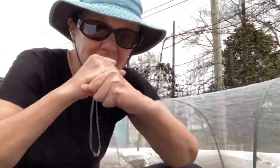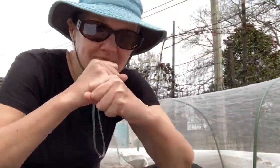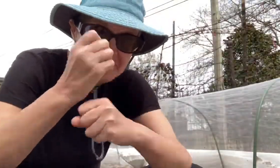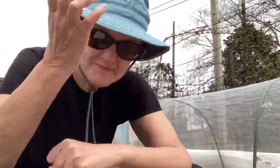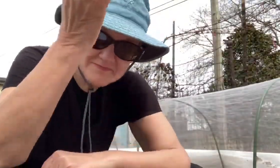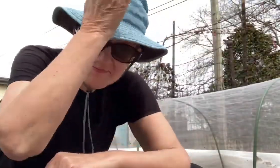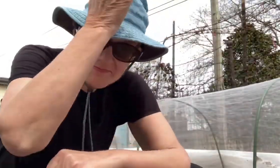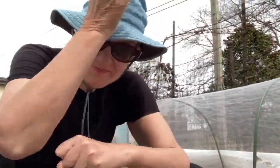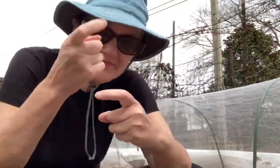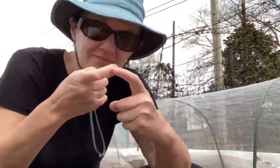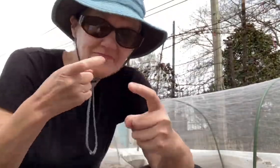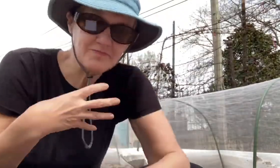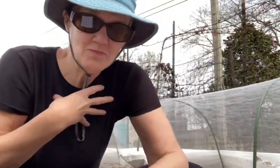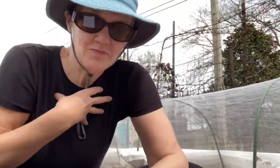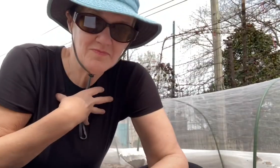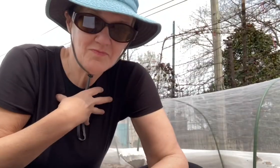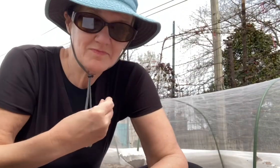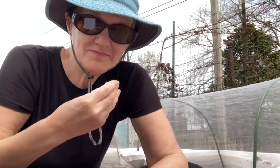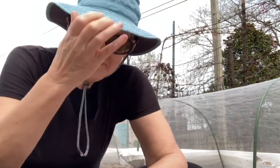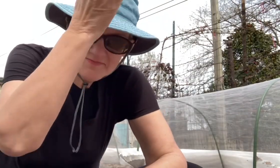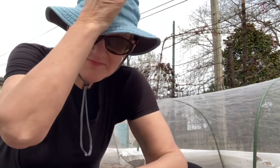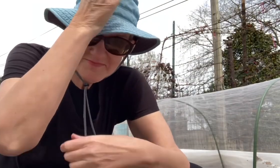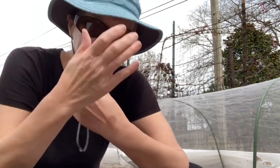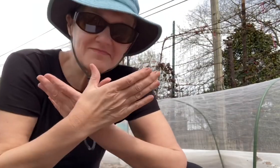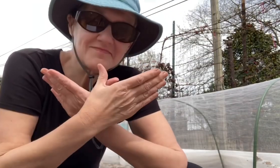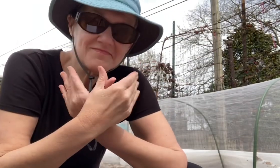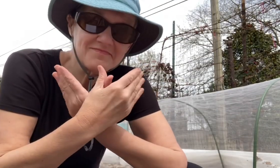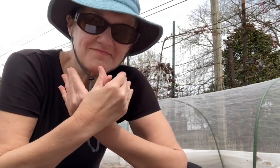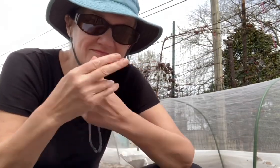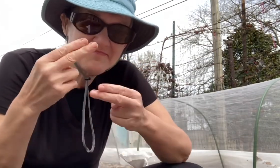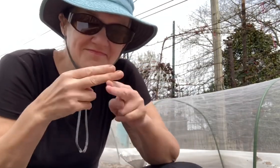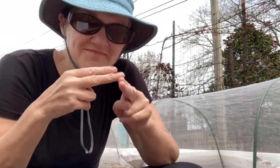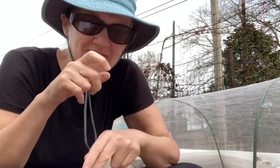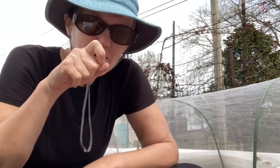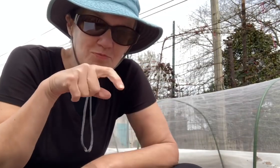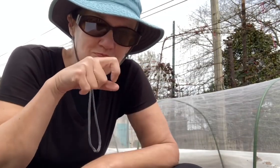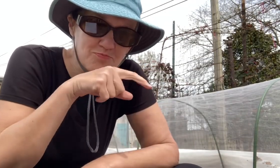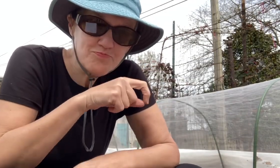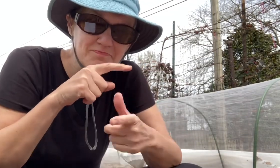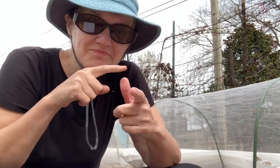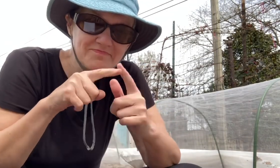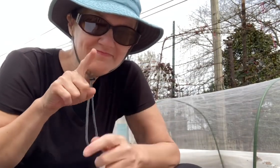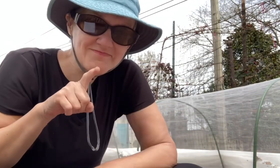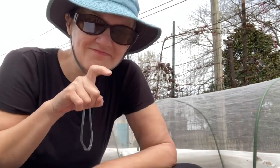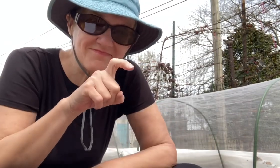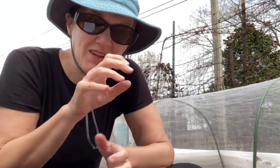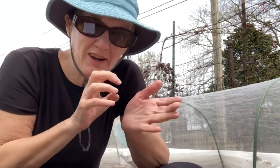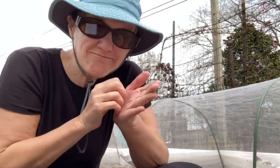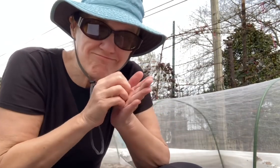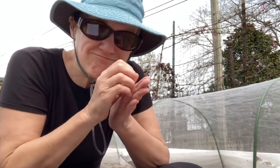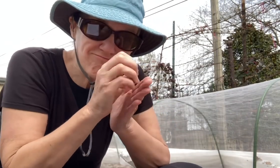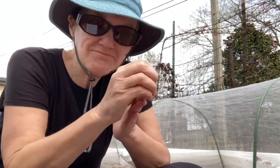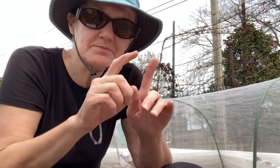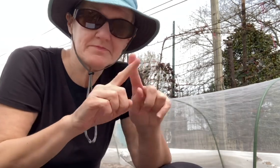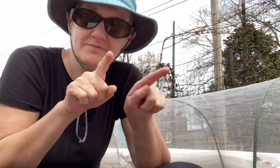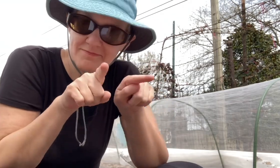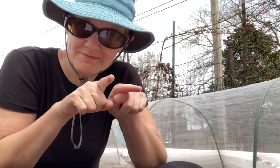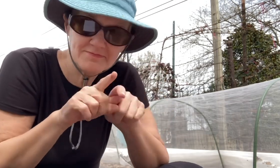Now this netting is protecting the cabbages from the white cabbage butterflies from laying their eggs and the caterpillars just